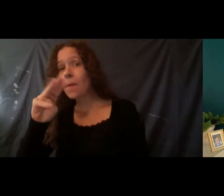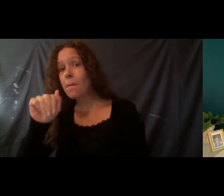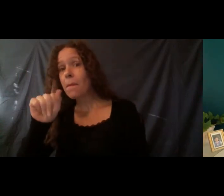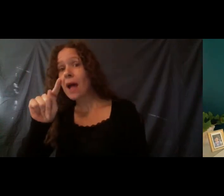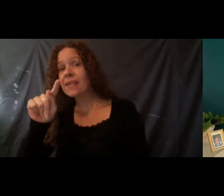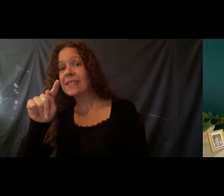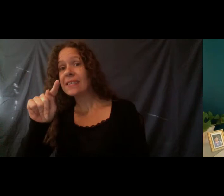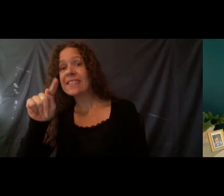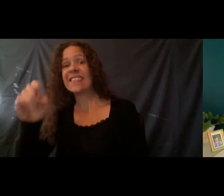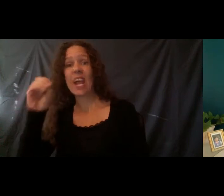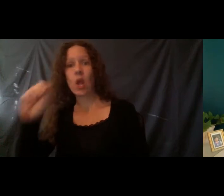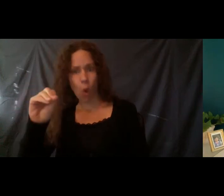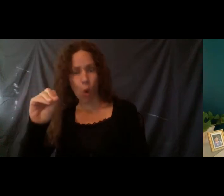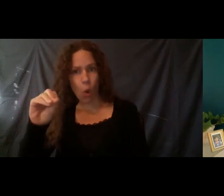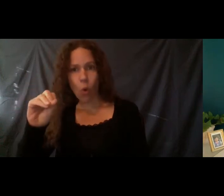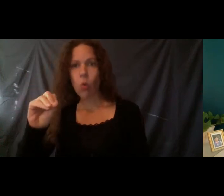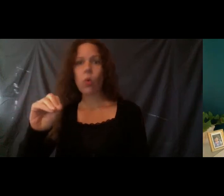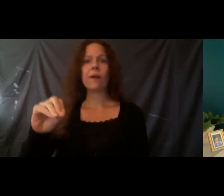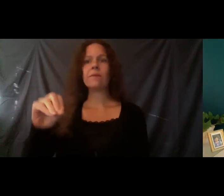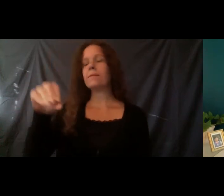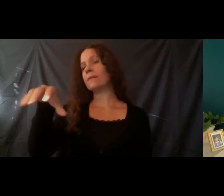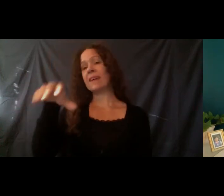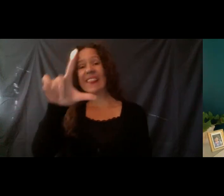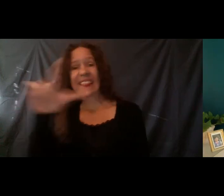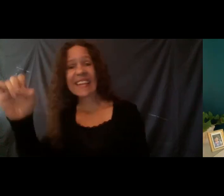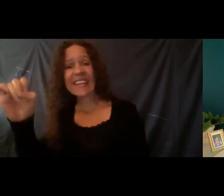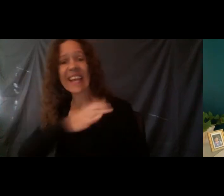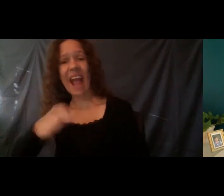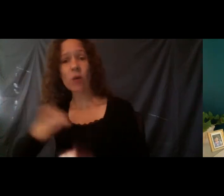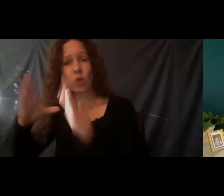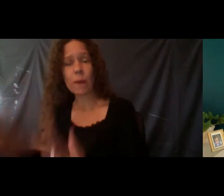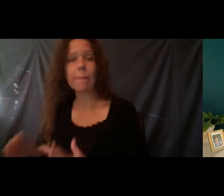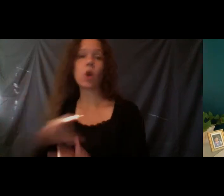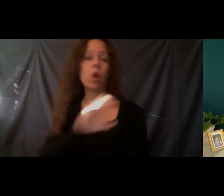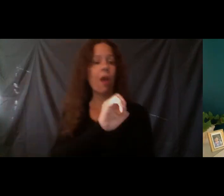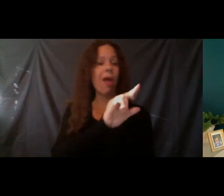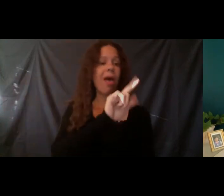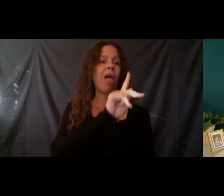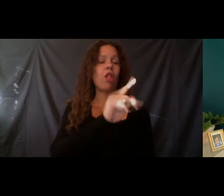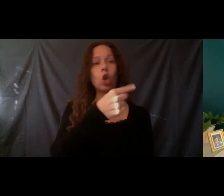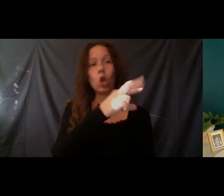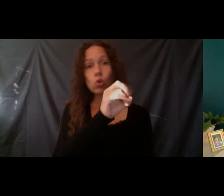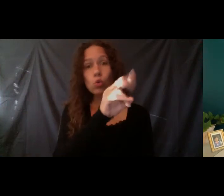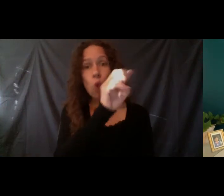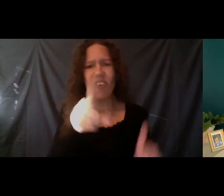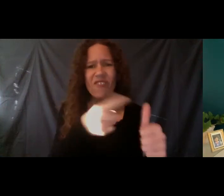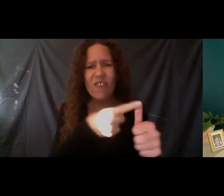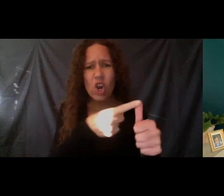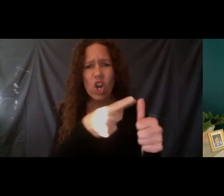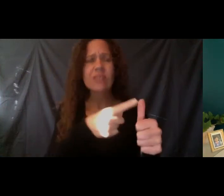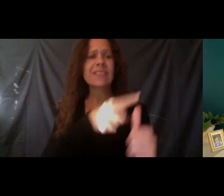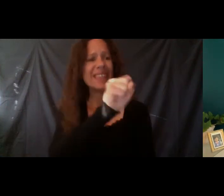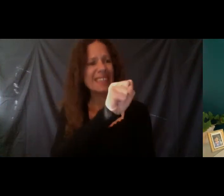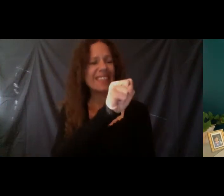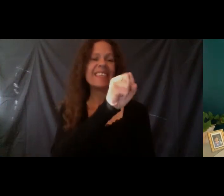its history on the city council, Amo Lee. Elk Grove, the first directly elected Sikh woman to become mayor, Bobby Singh